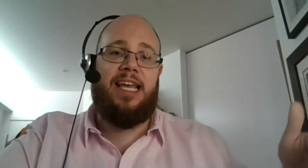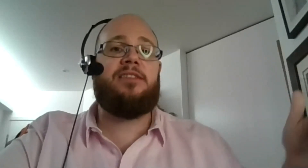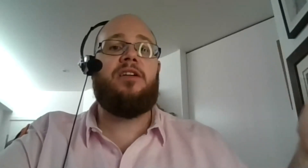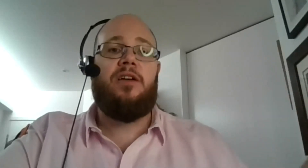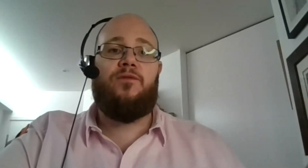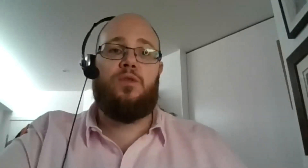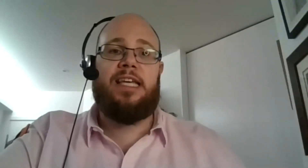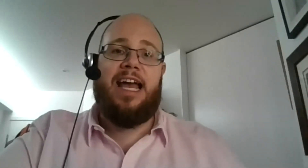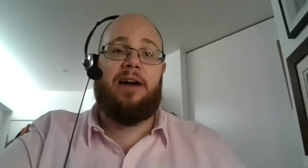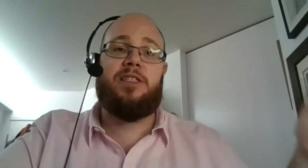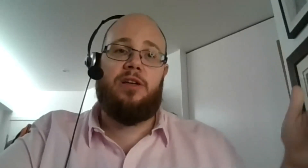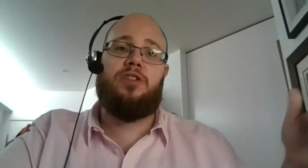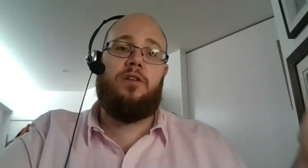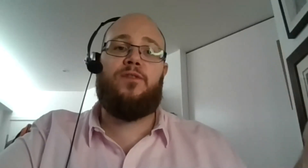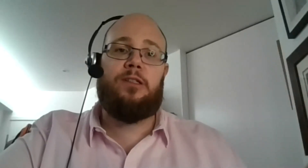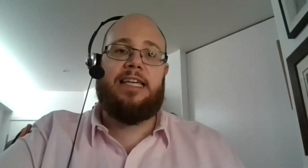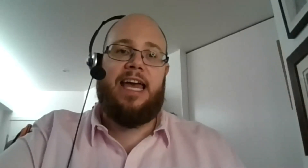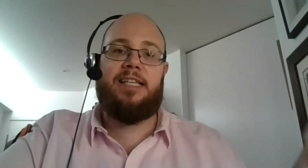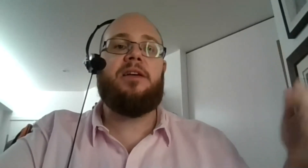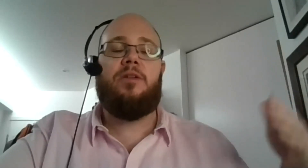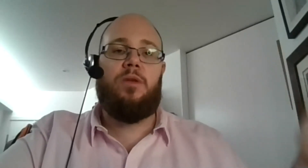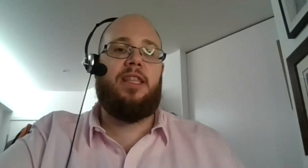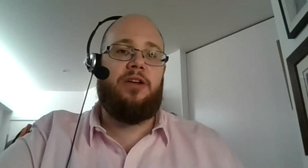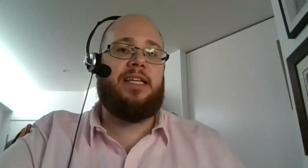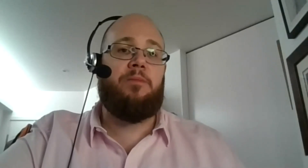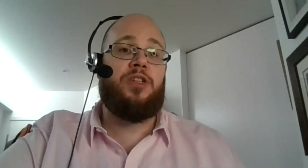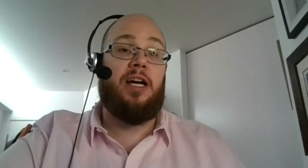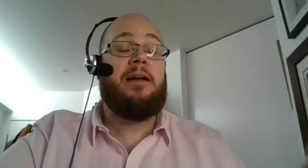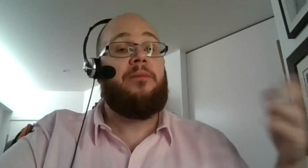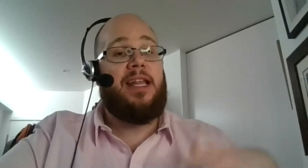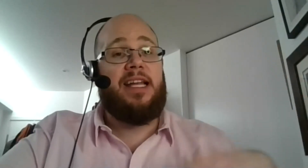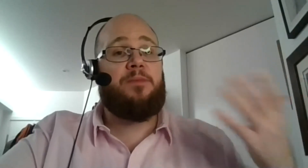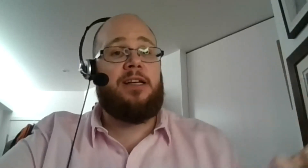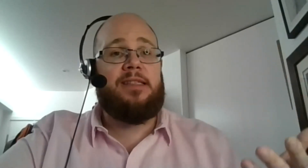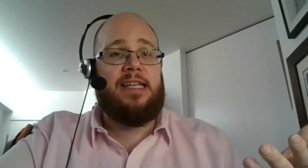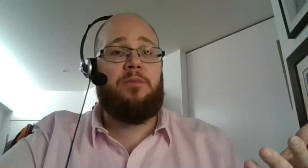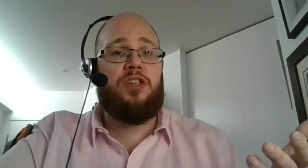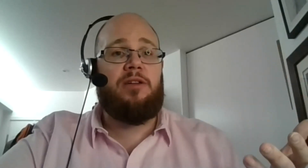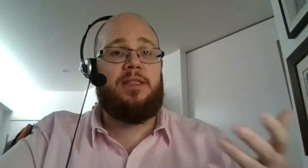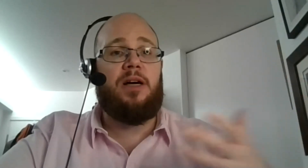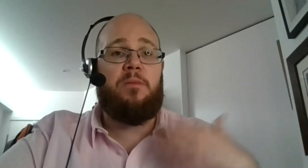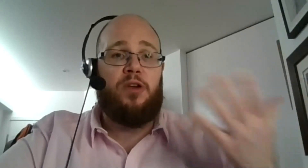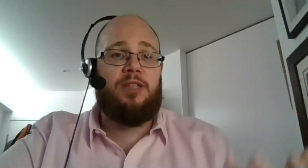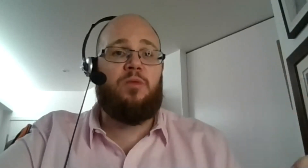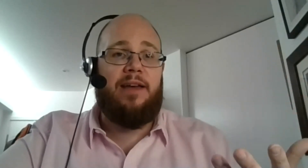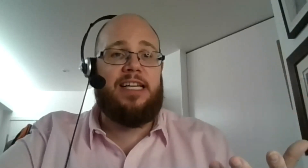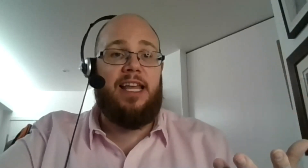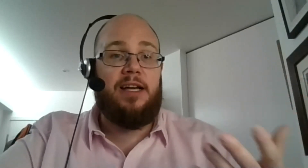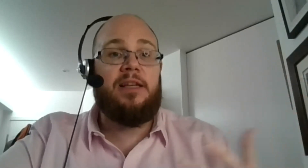least 48 hours, so 2 full days with no temperature. And that's because the temperature is our body's way of telling us